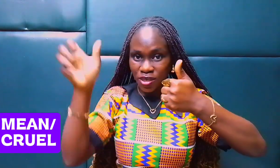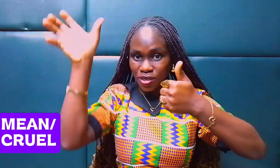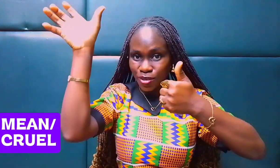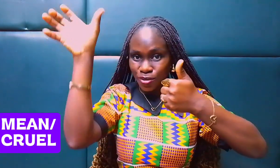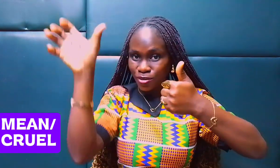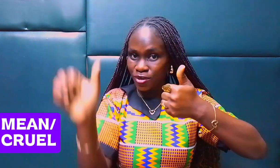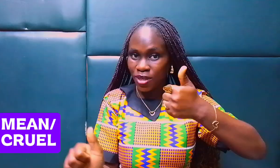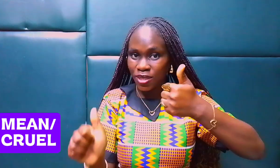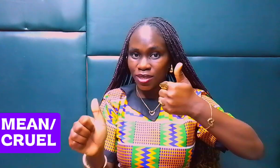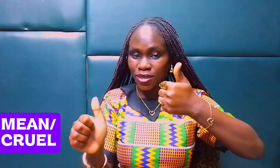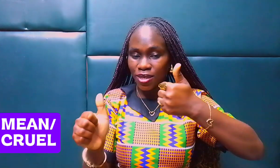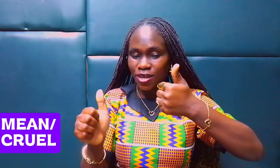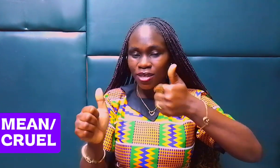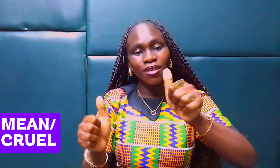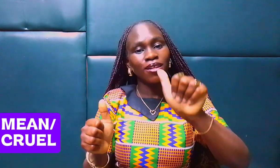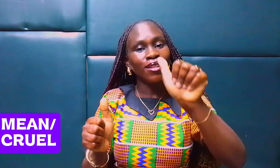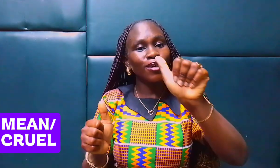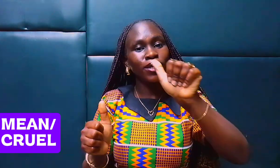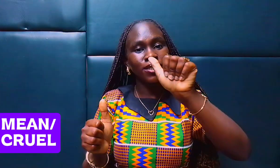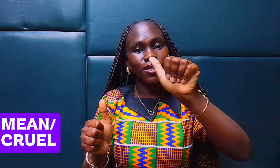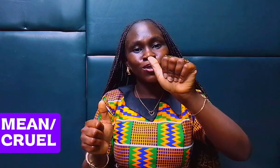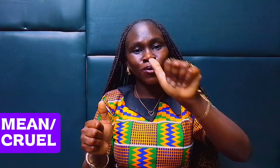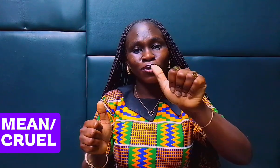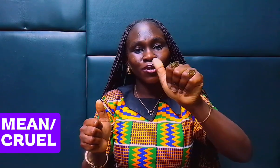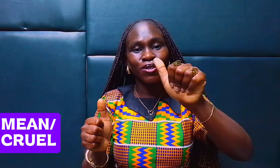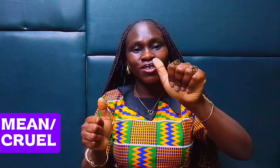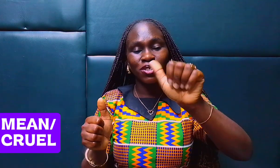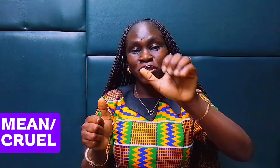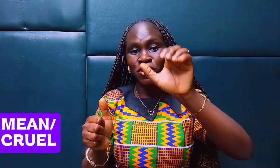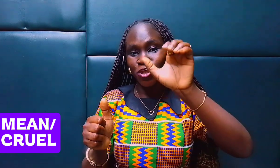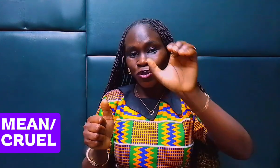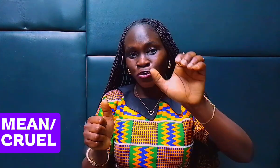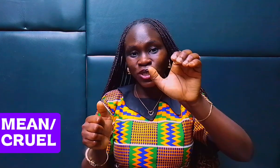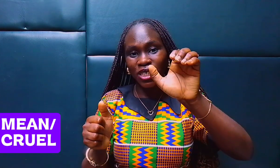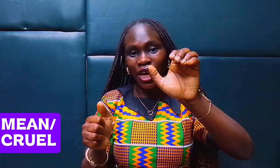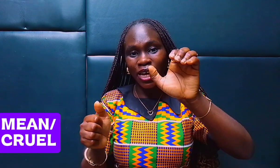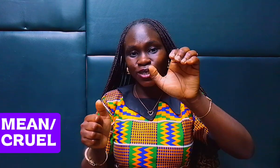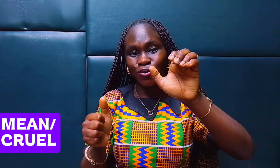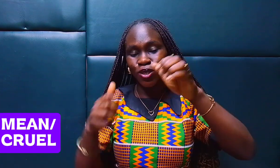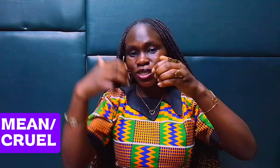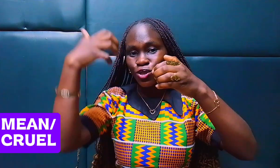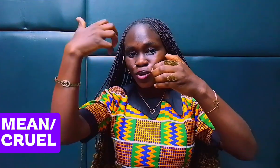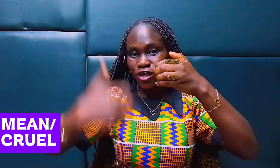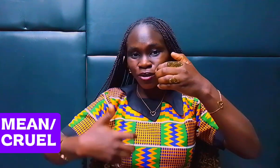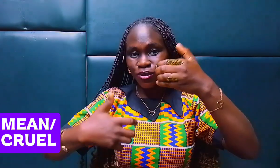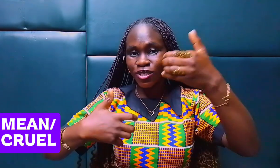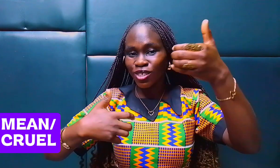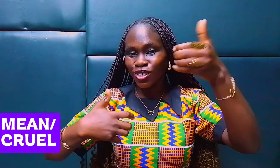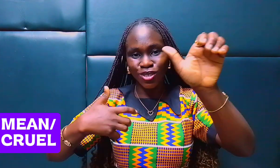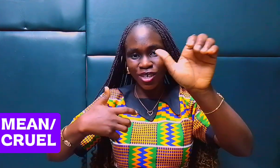it. So like this. Likewise, this as well. This is going to be opened, and once this comes down, it's going